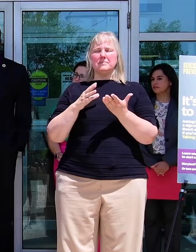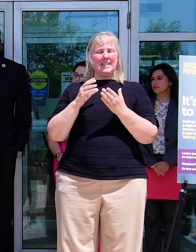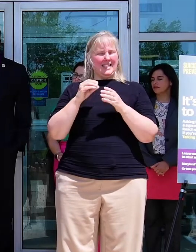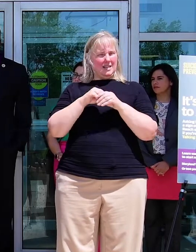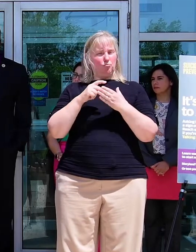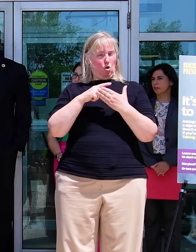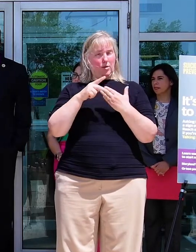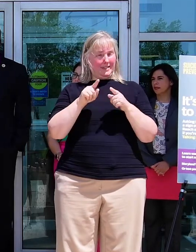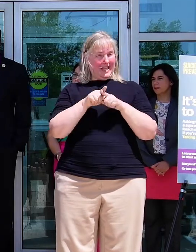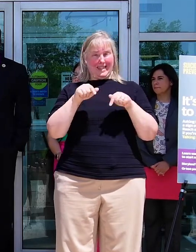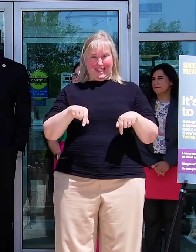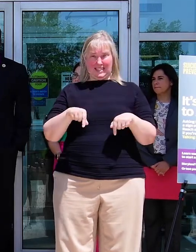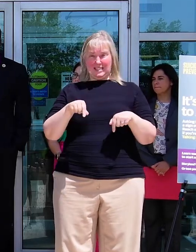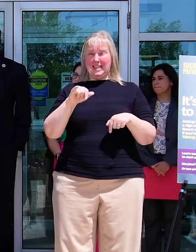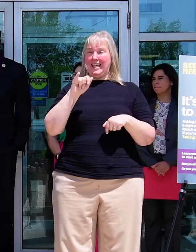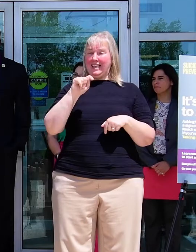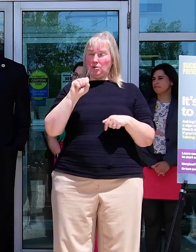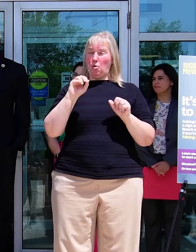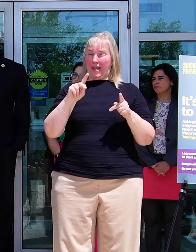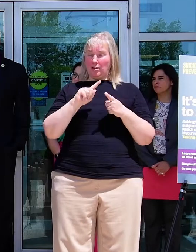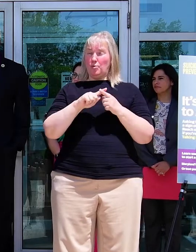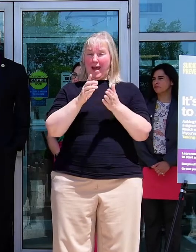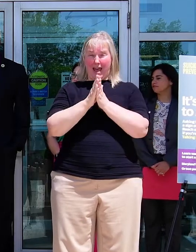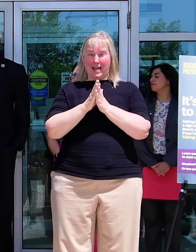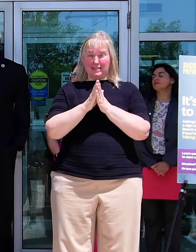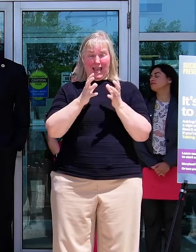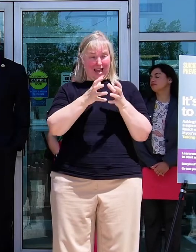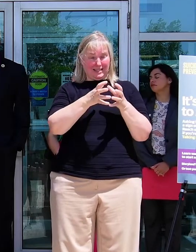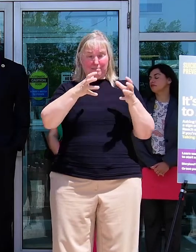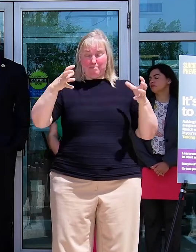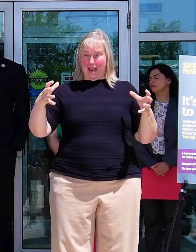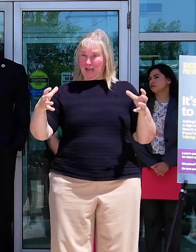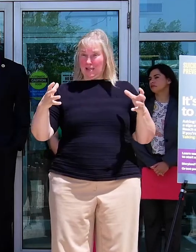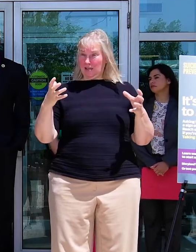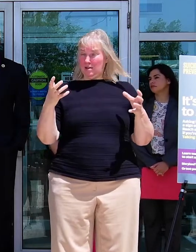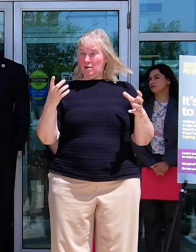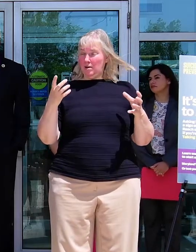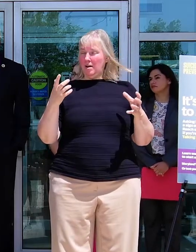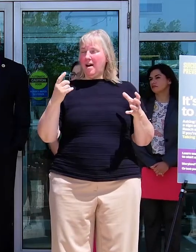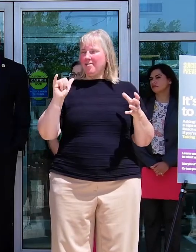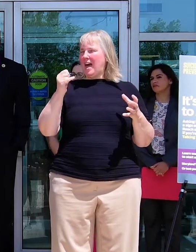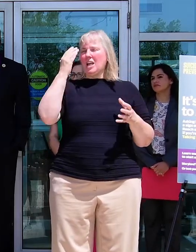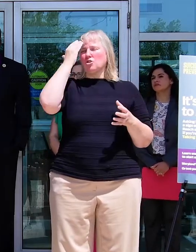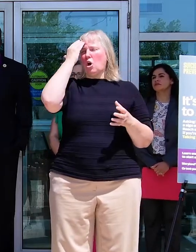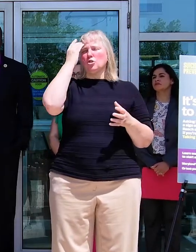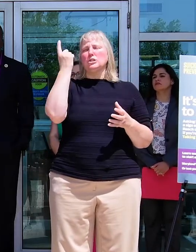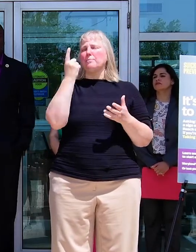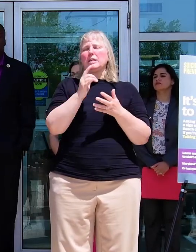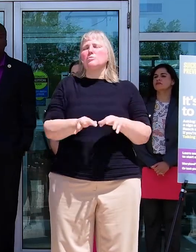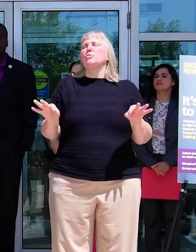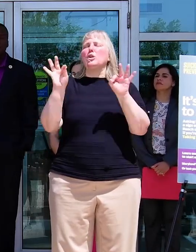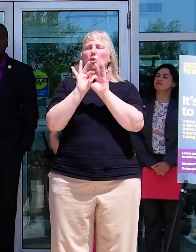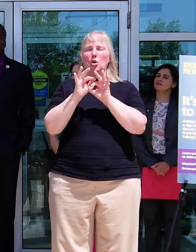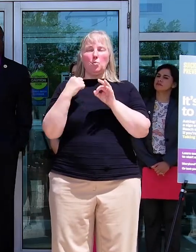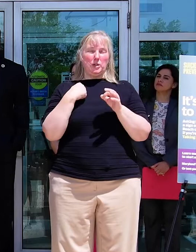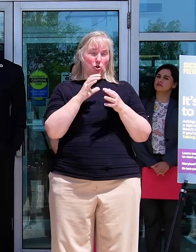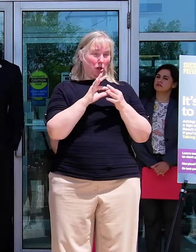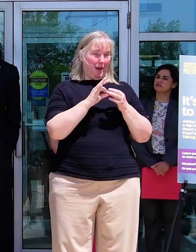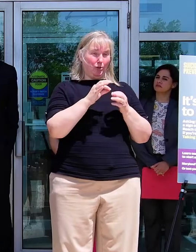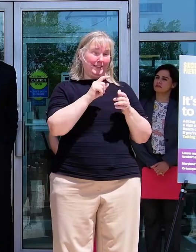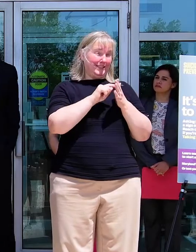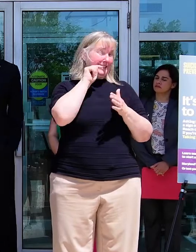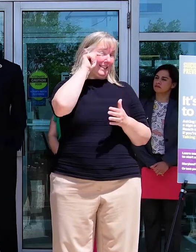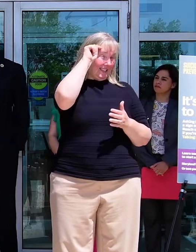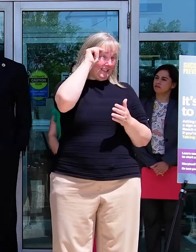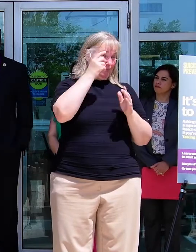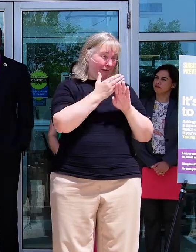programs like this, It's Okay to Ask, expanding their reach, it I think acknowledges something really critical. We talked about teens earlier.